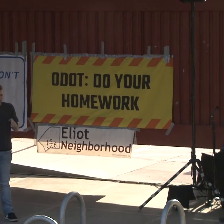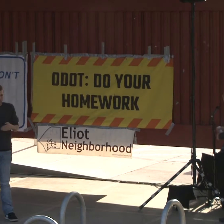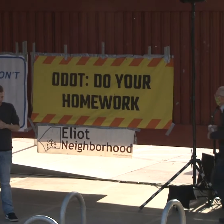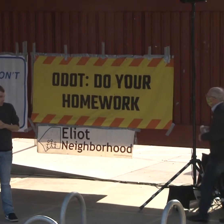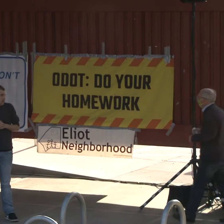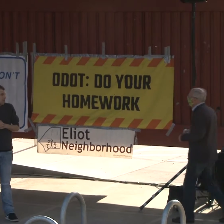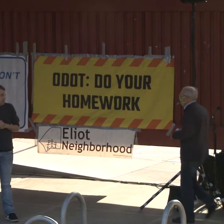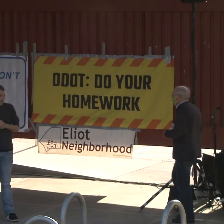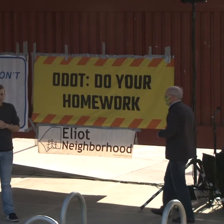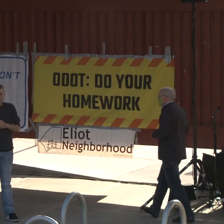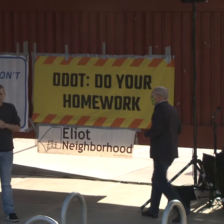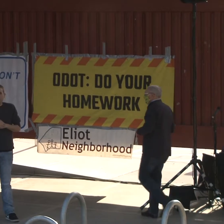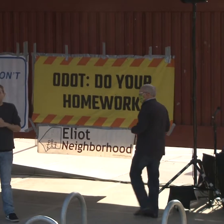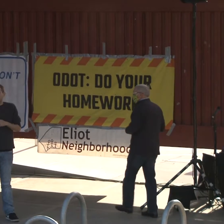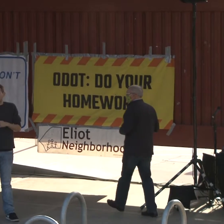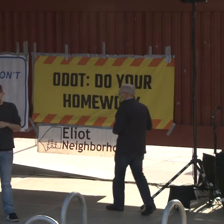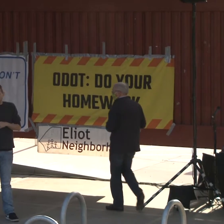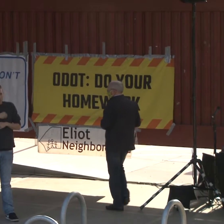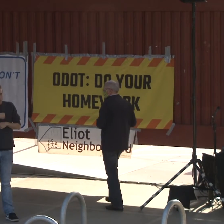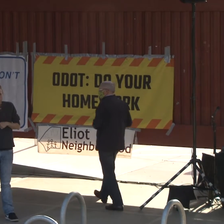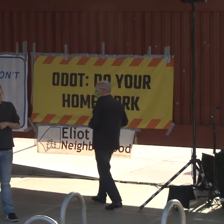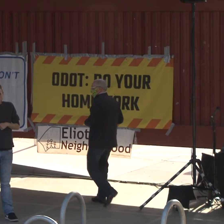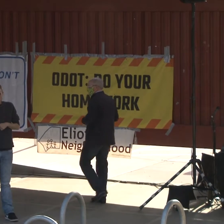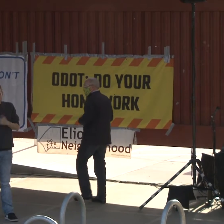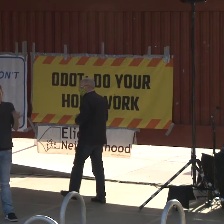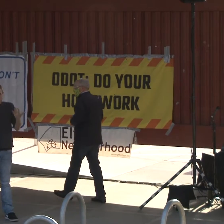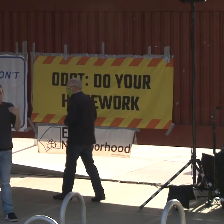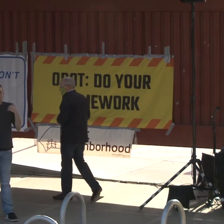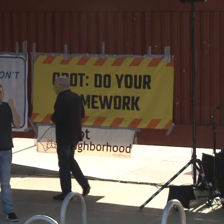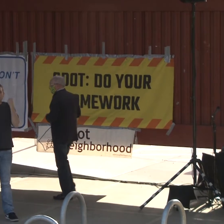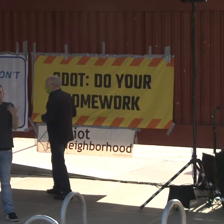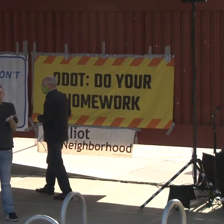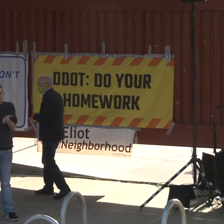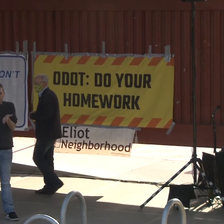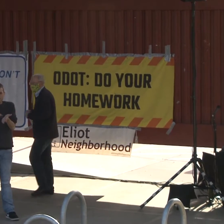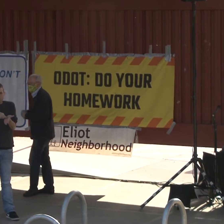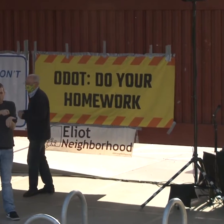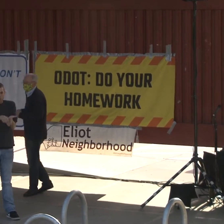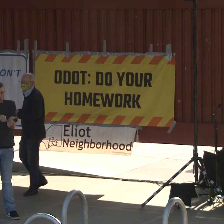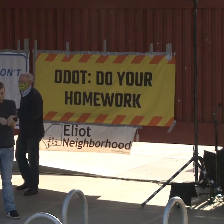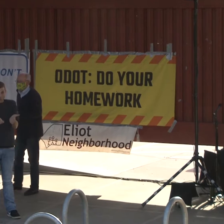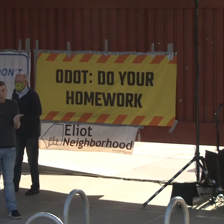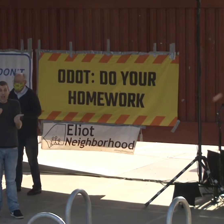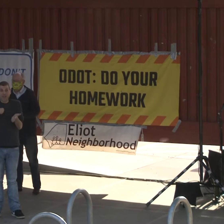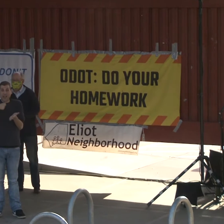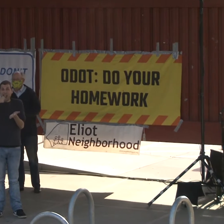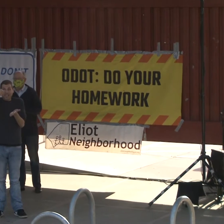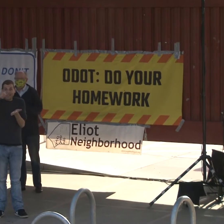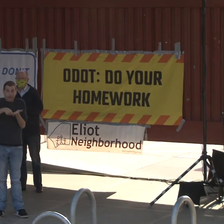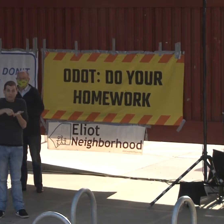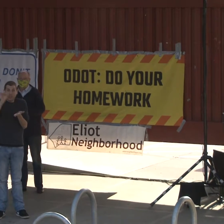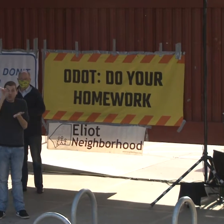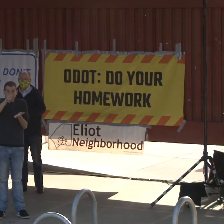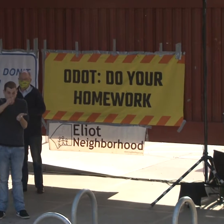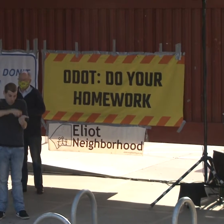One, while you're here, we've got a whole bunch of postcards. We even got stamps to send those